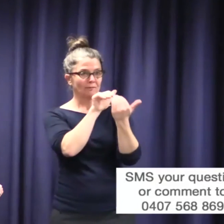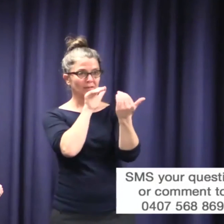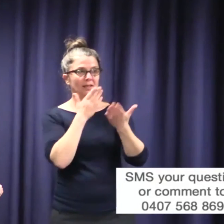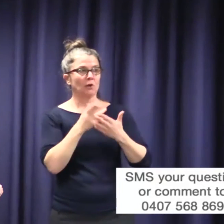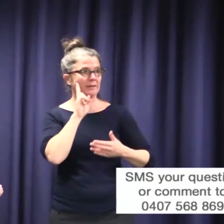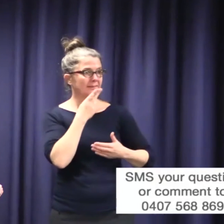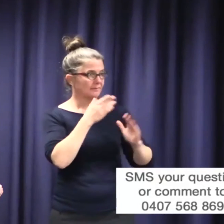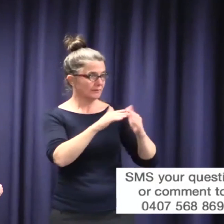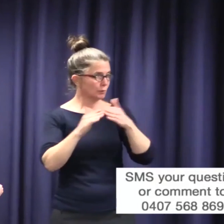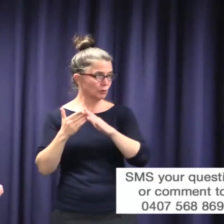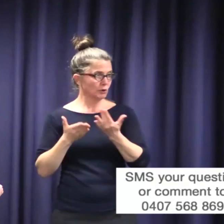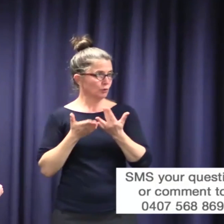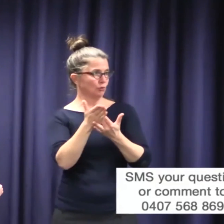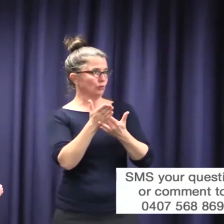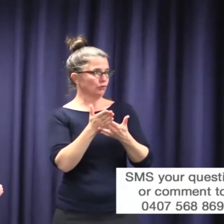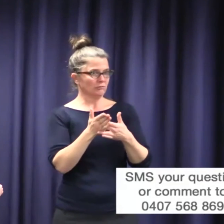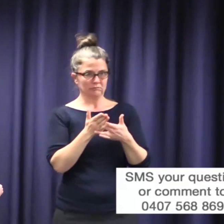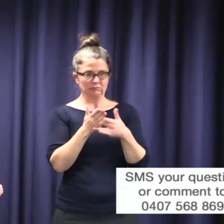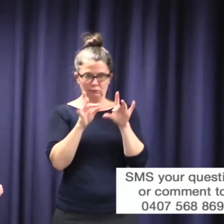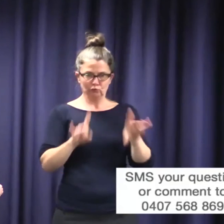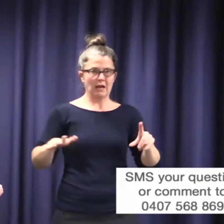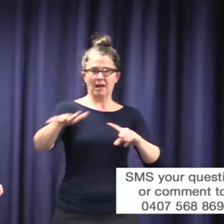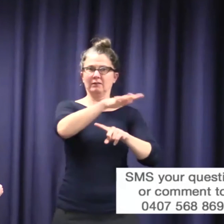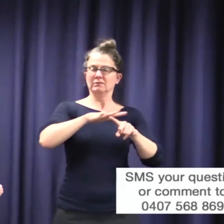the deaf community across the board. There's no doubt about that.